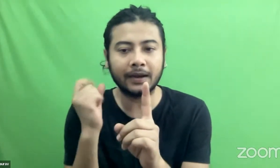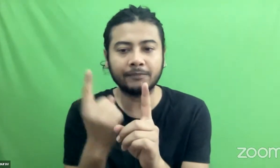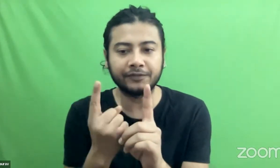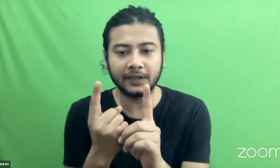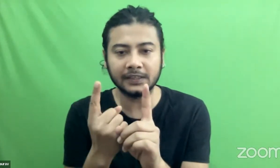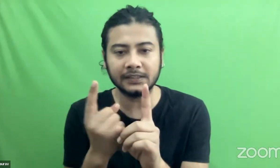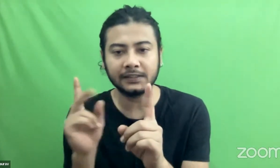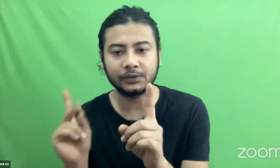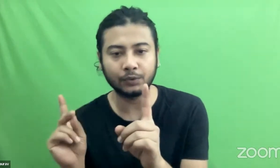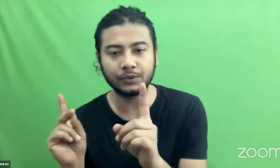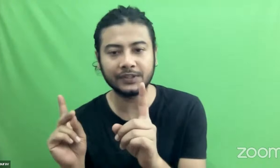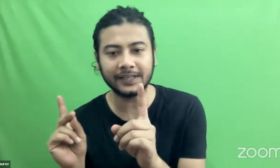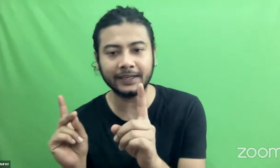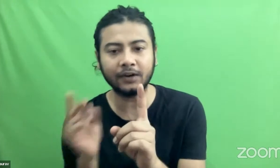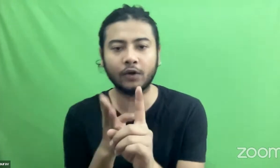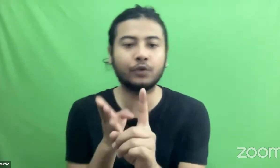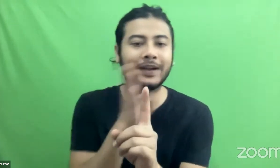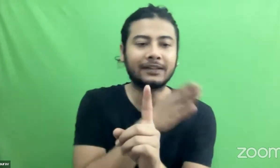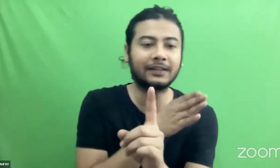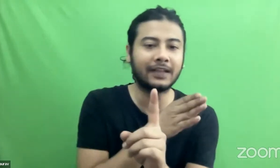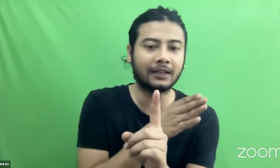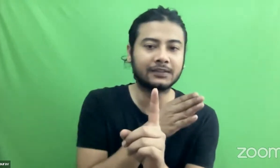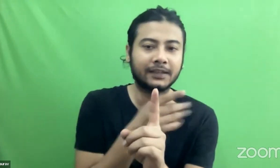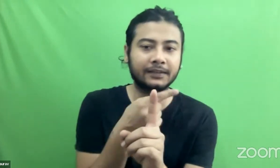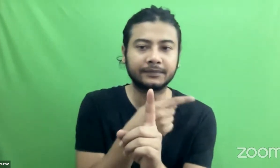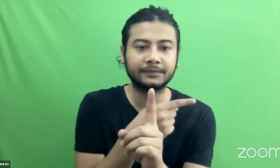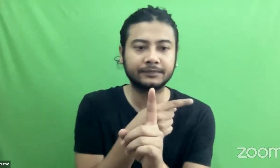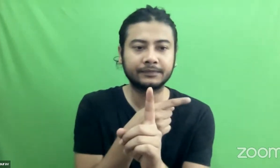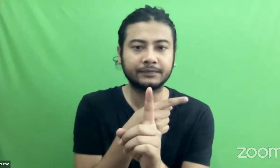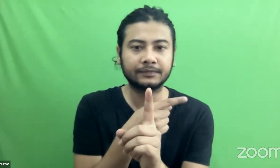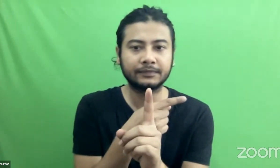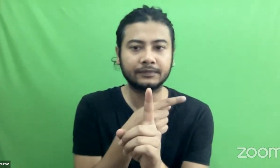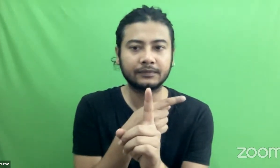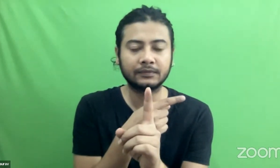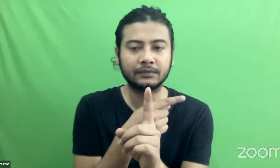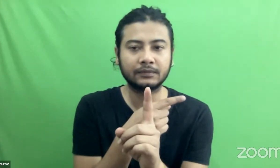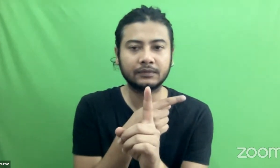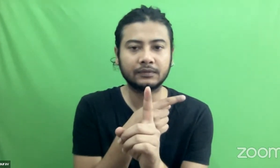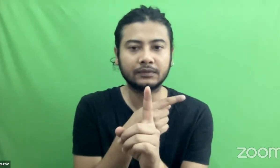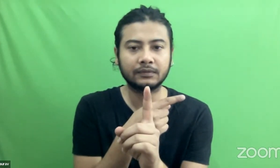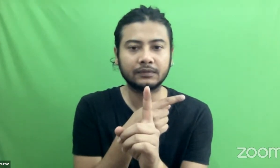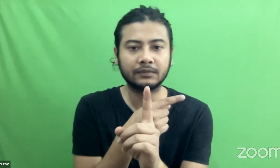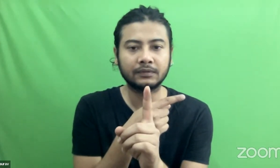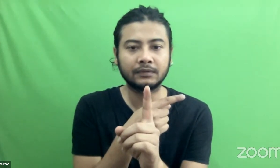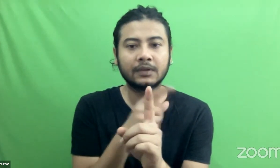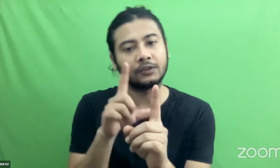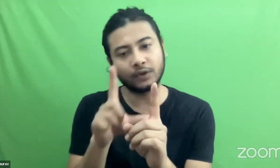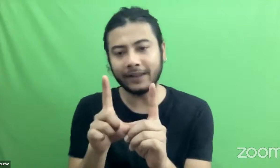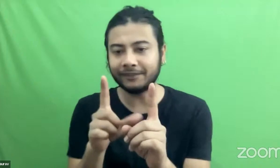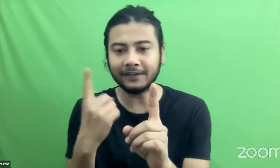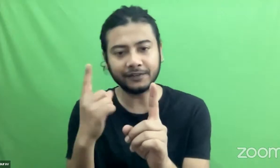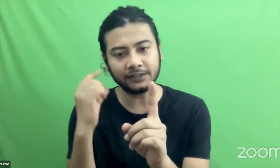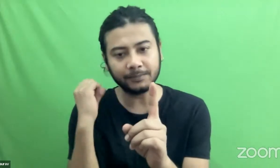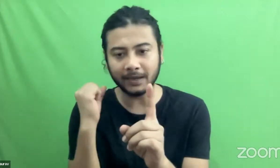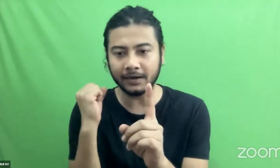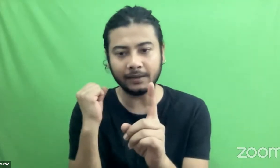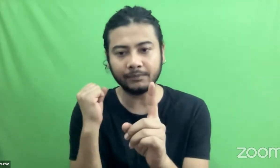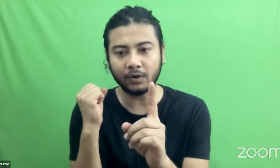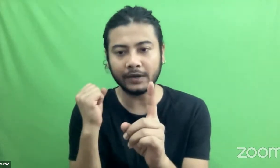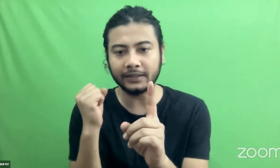Balaram first. So who's the second, or you went the other side? I went to the left side first. So left side first, Balaram or